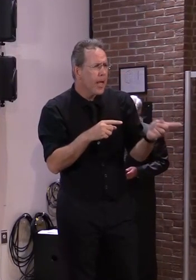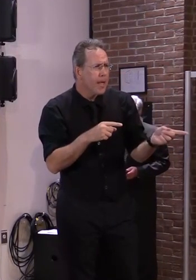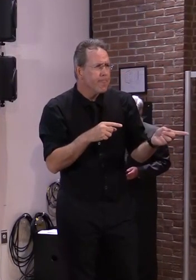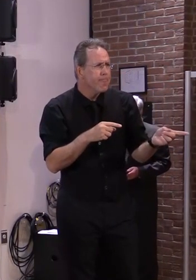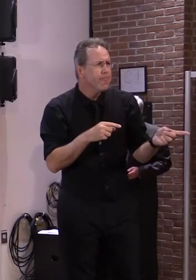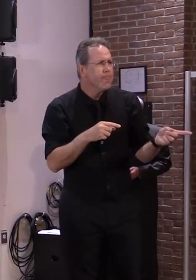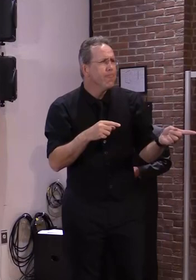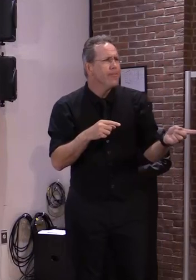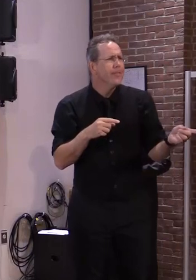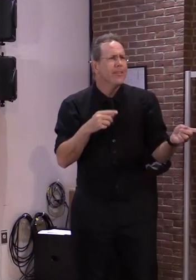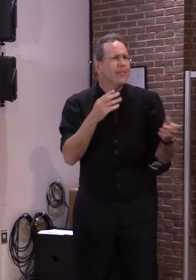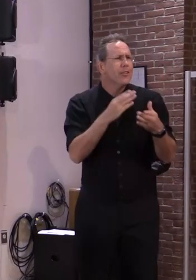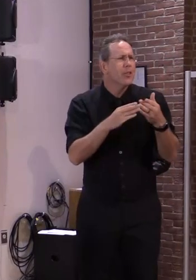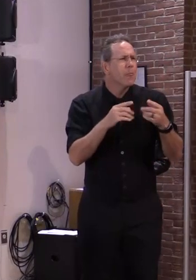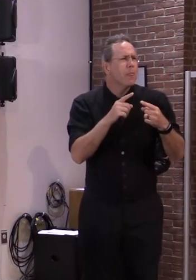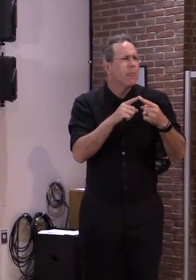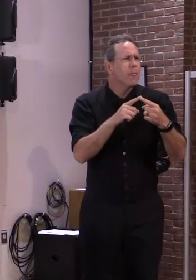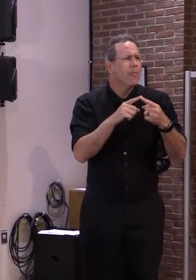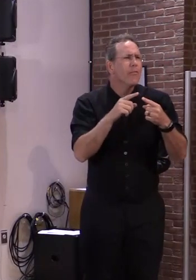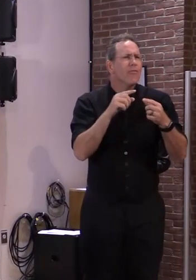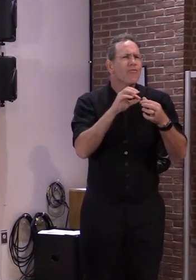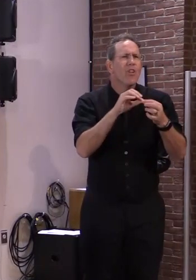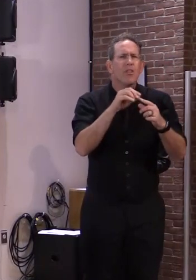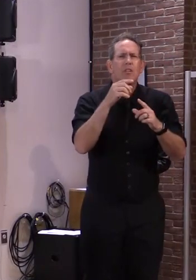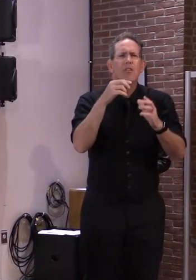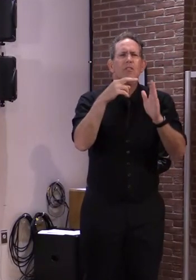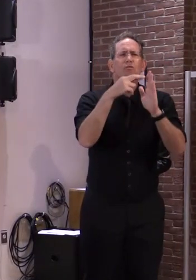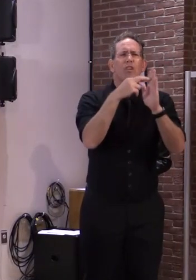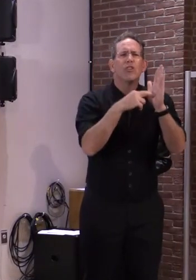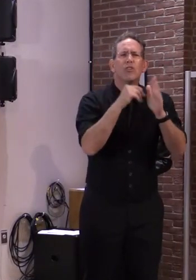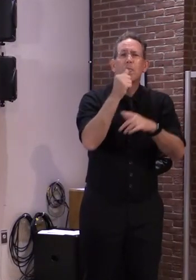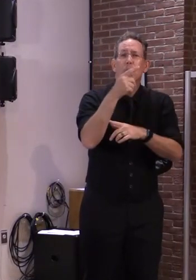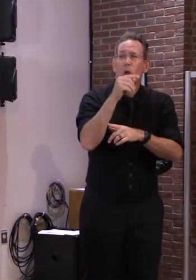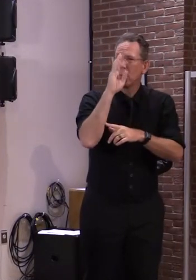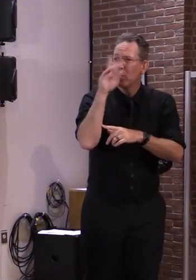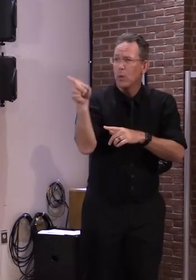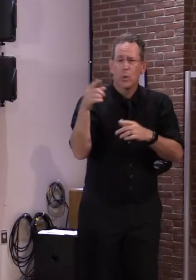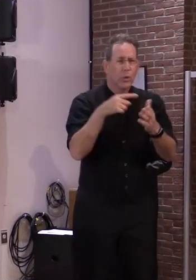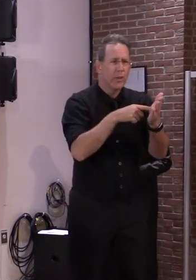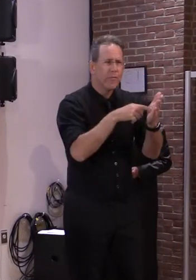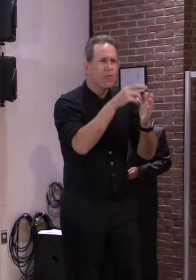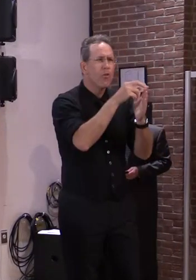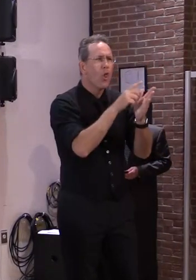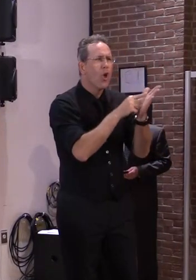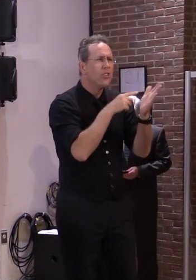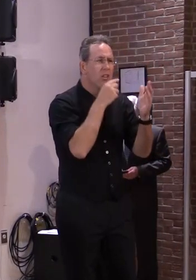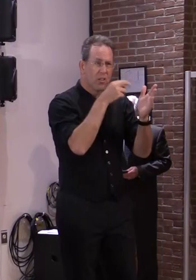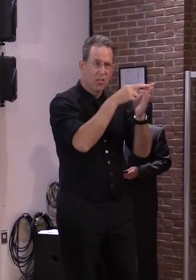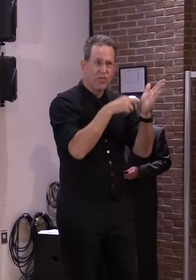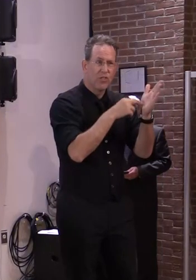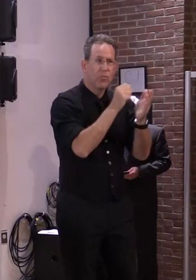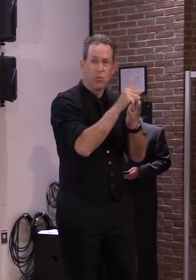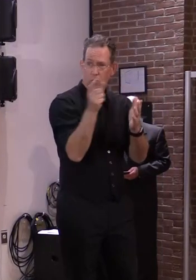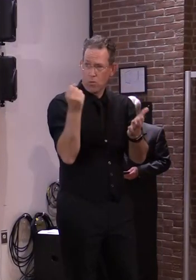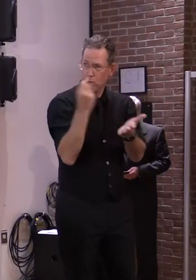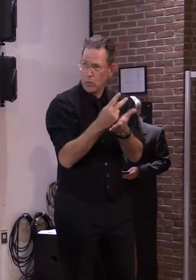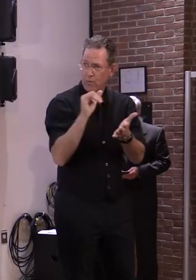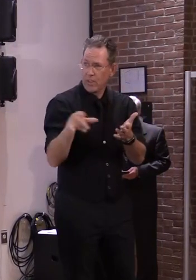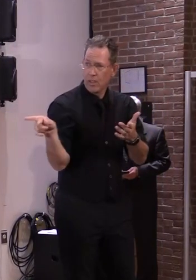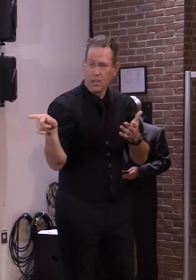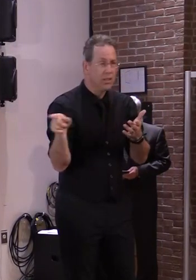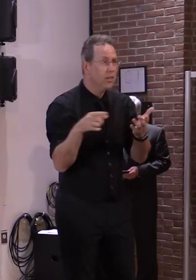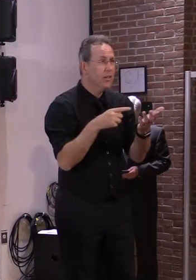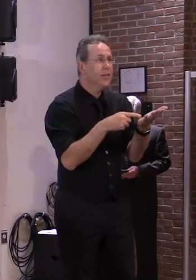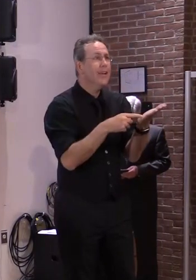you going to support that bill? We haven't received the bill yet. It hasn't. We haven't gotten it from the legislature at this point in time. There's